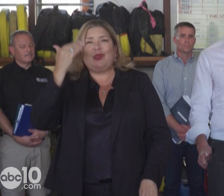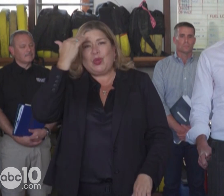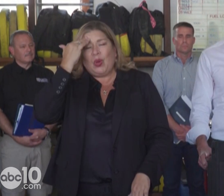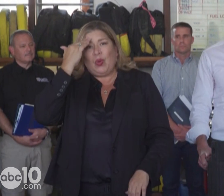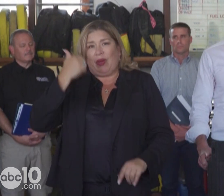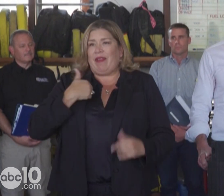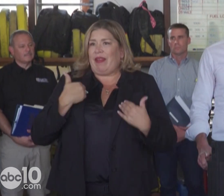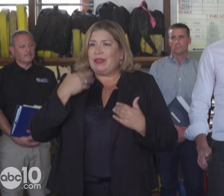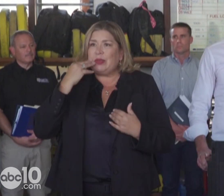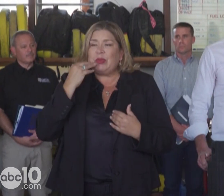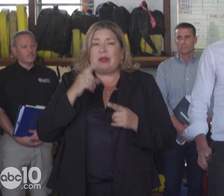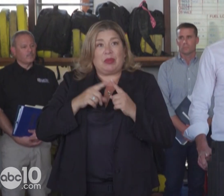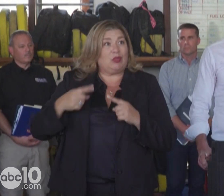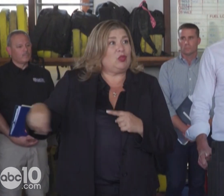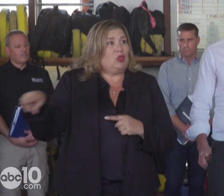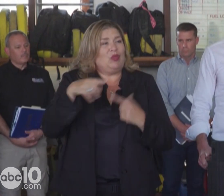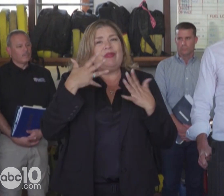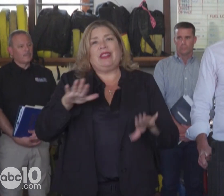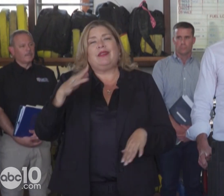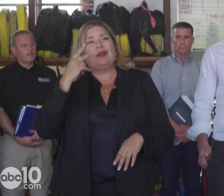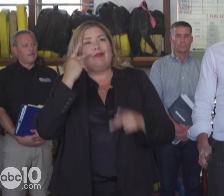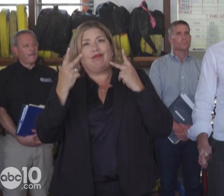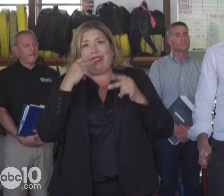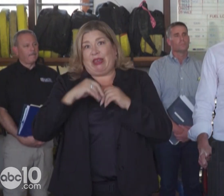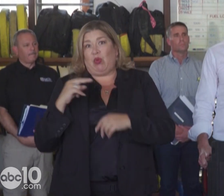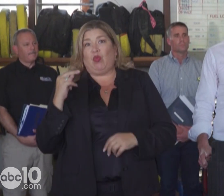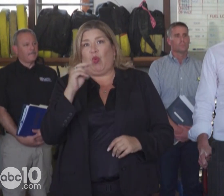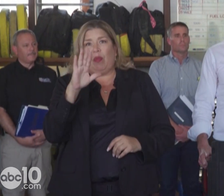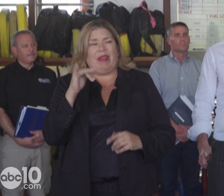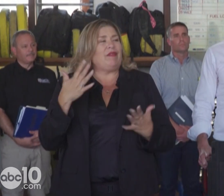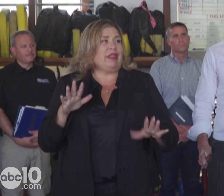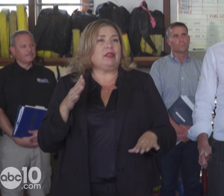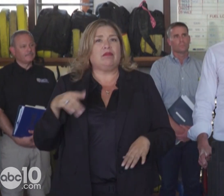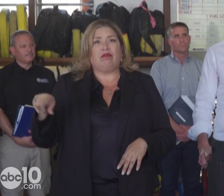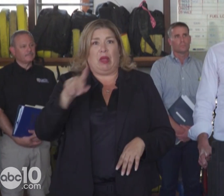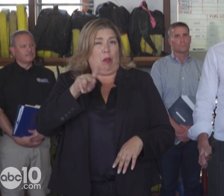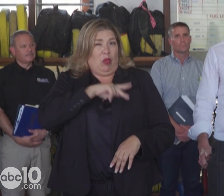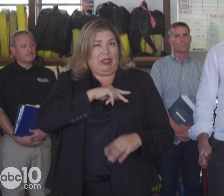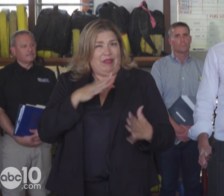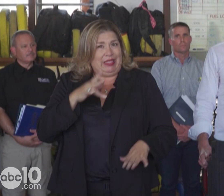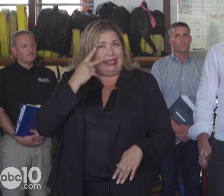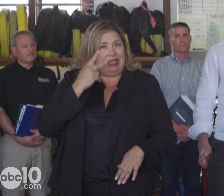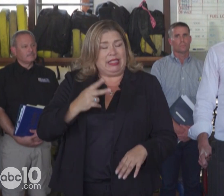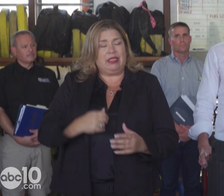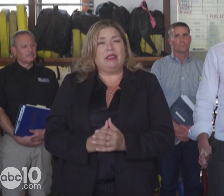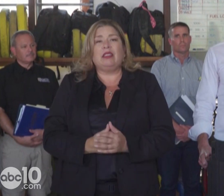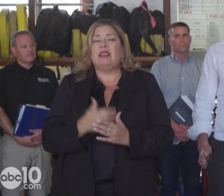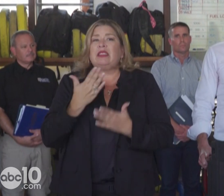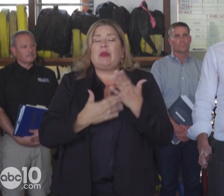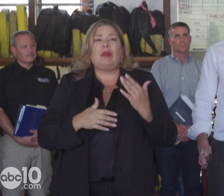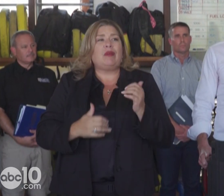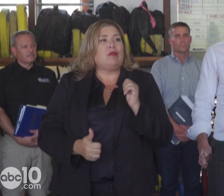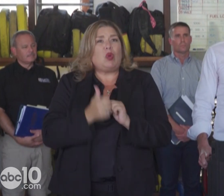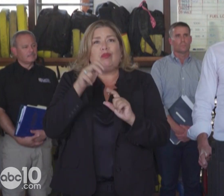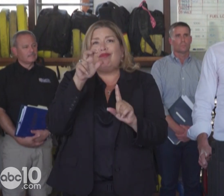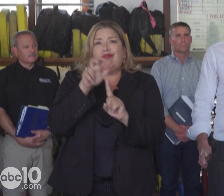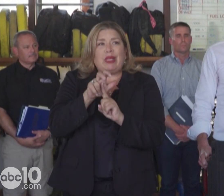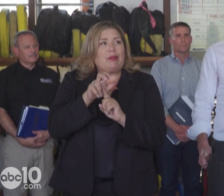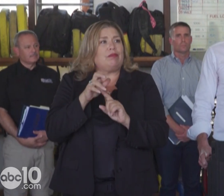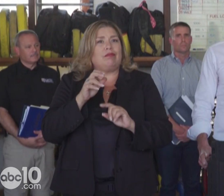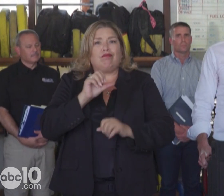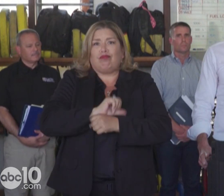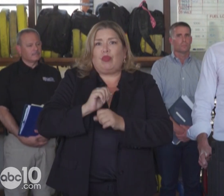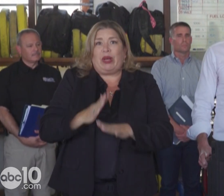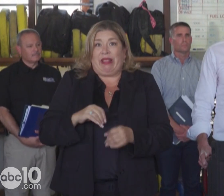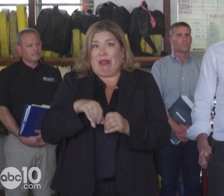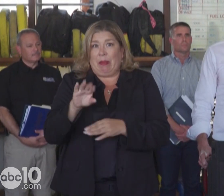experience. You've had the experience here in the North Bay. I've seen it firsthand. Some of the finest folks that exist in the